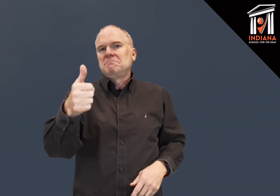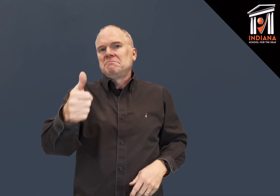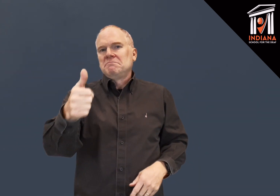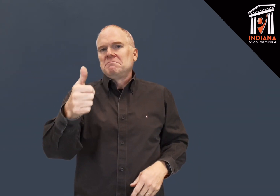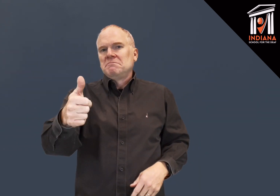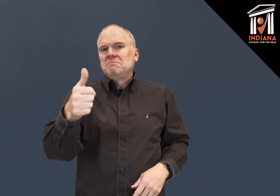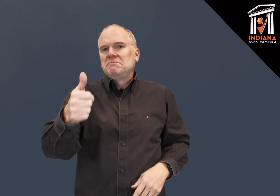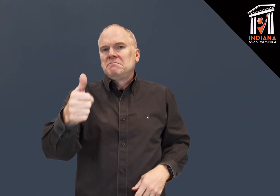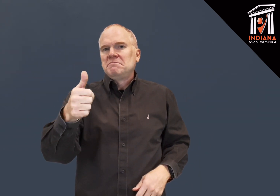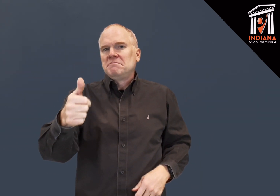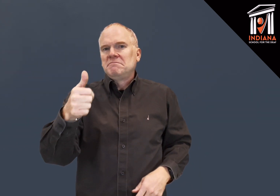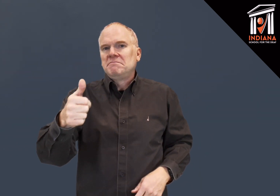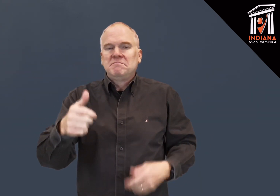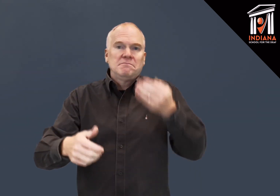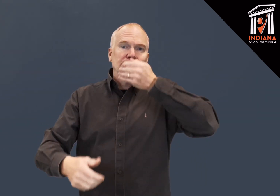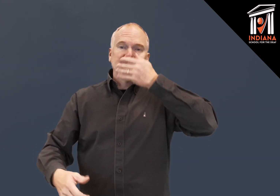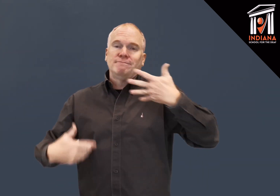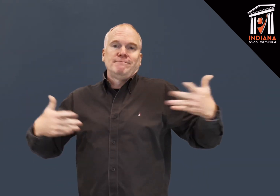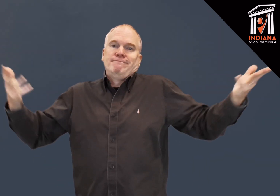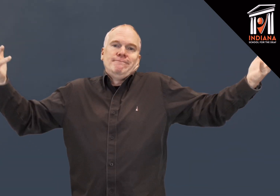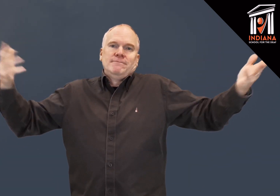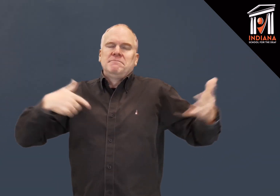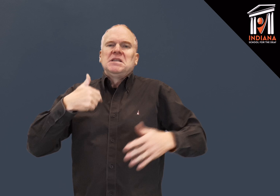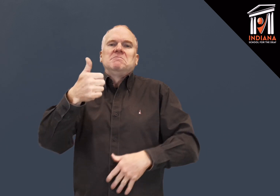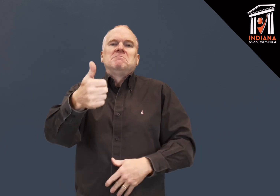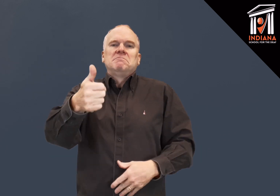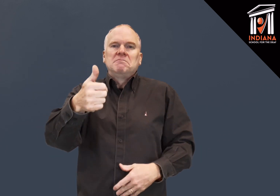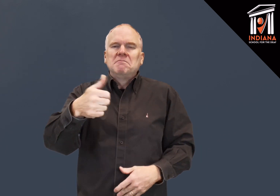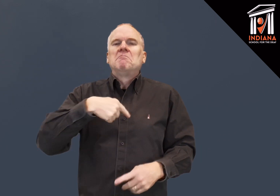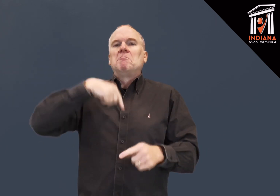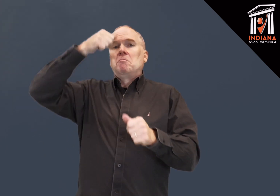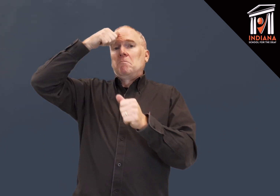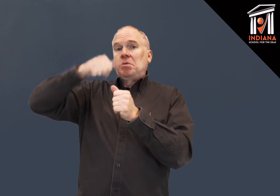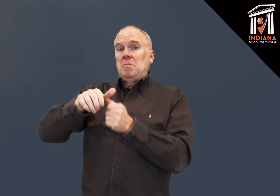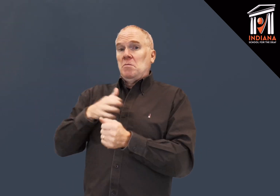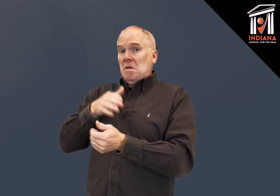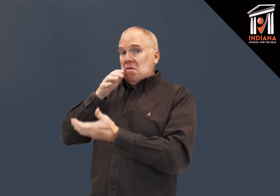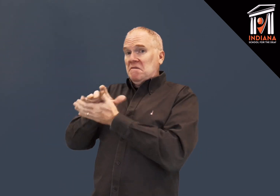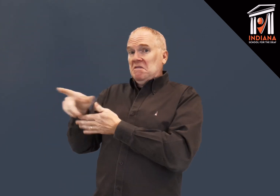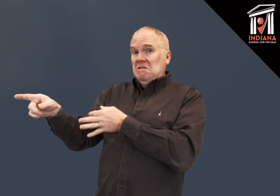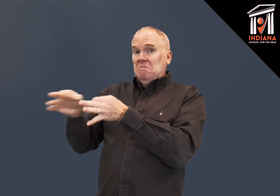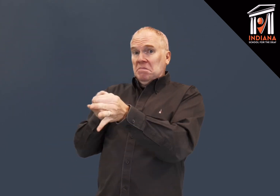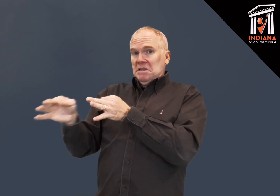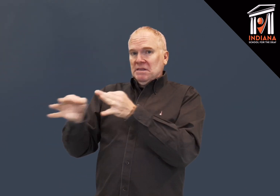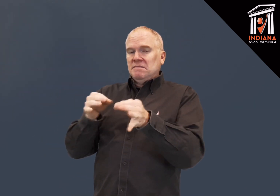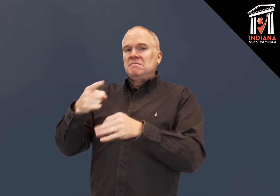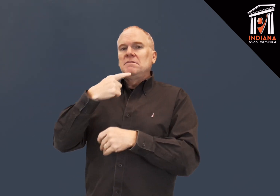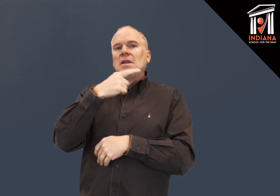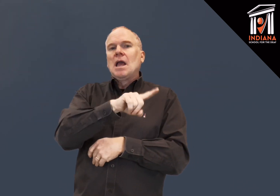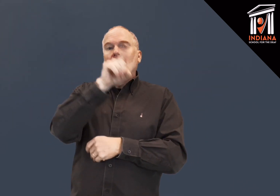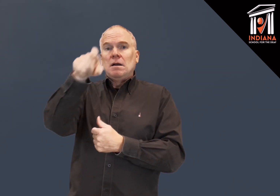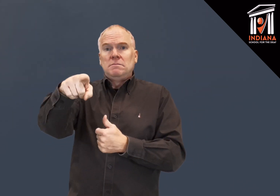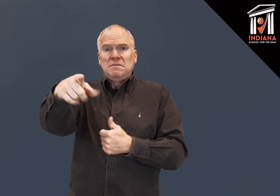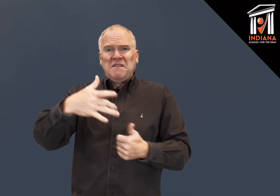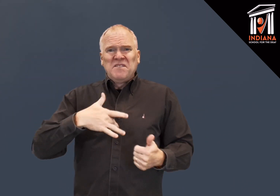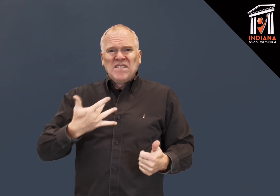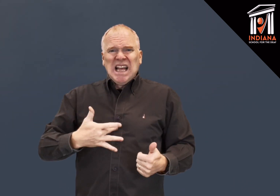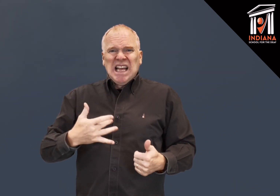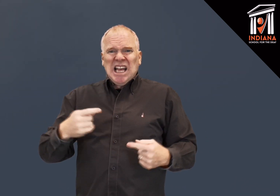was moving. I just responded with a thumbs up to everything she was saying over and over and over again. I gave her the thumbs up sign. She's the